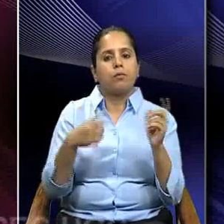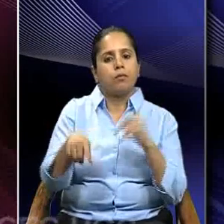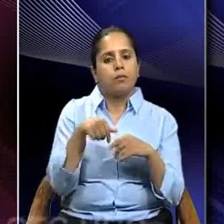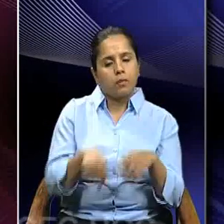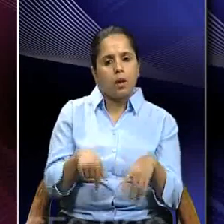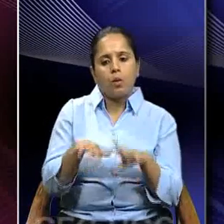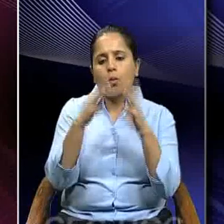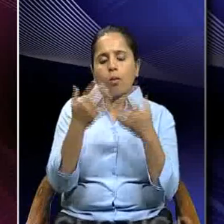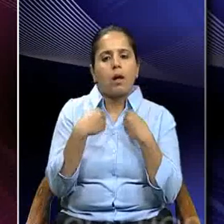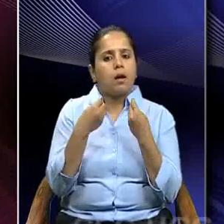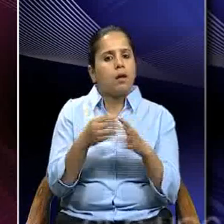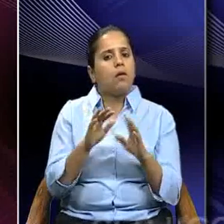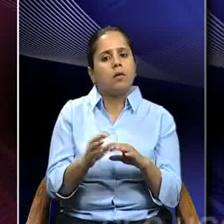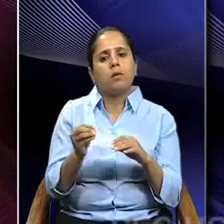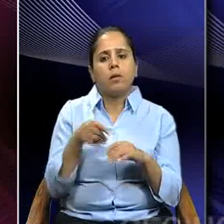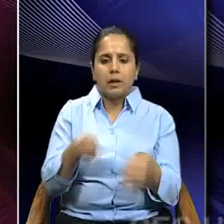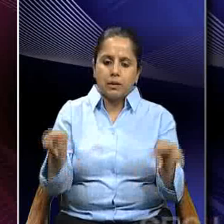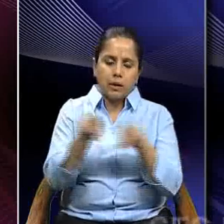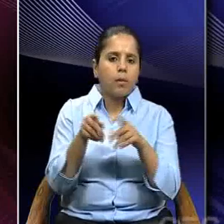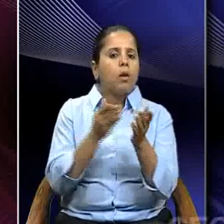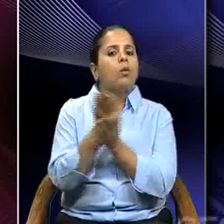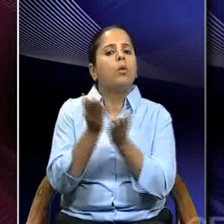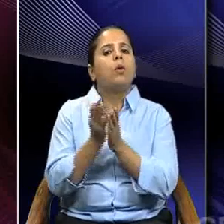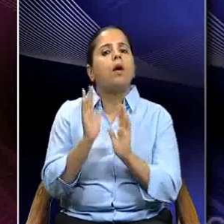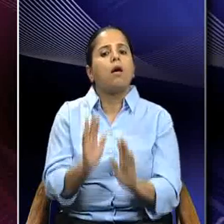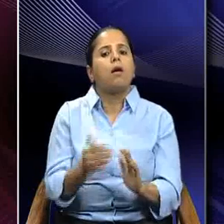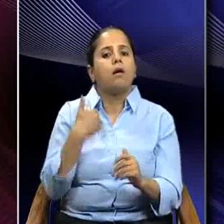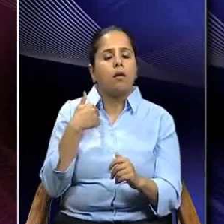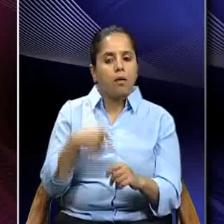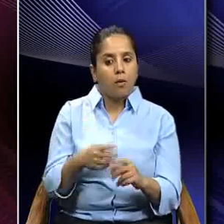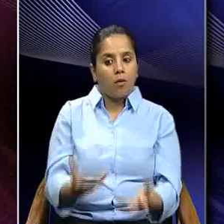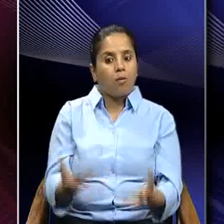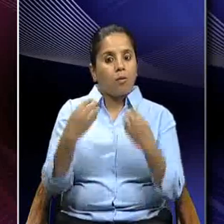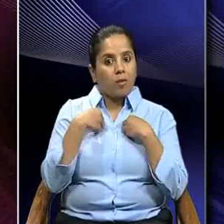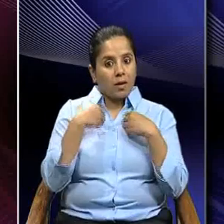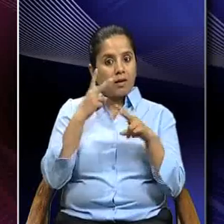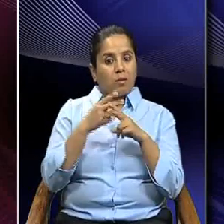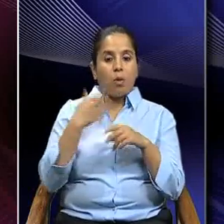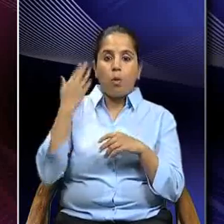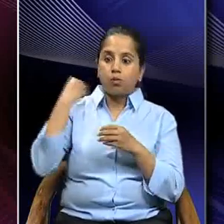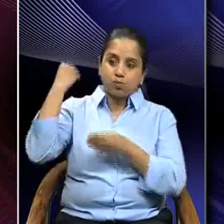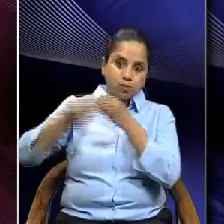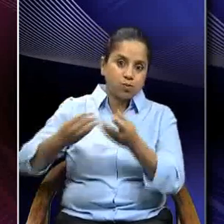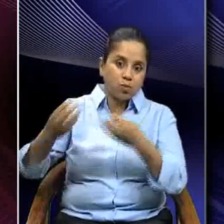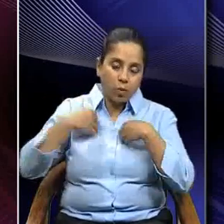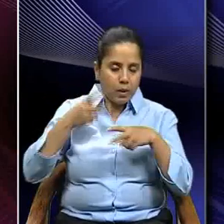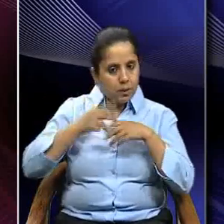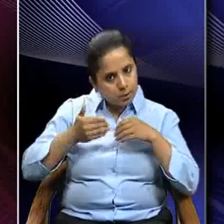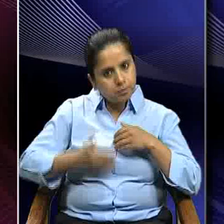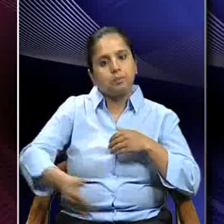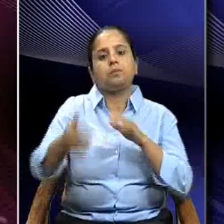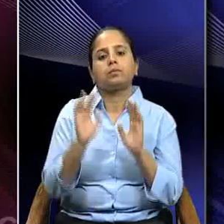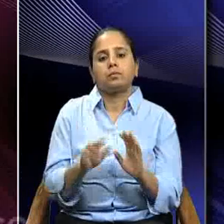this world at least in the same manner in which we have inherited from our ancestors. This is what is